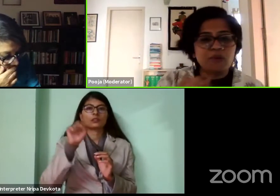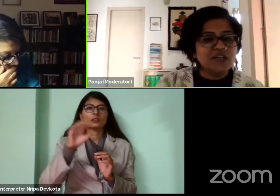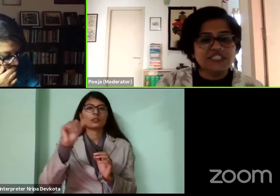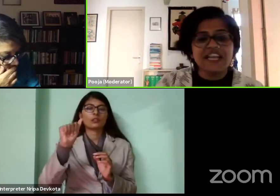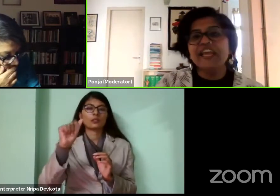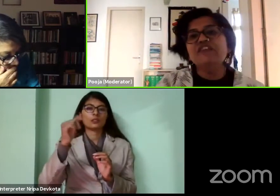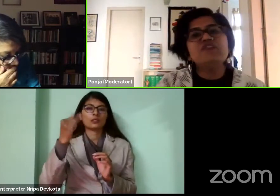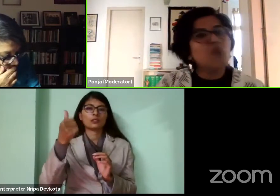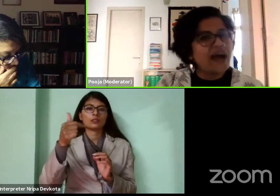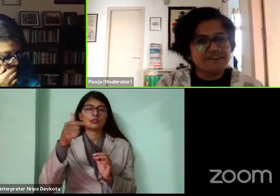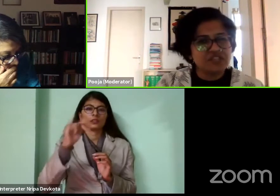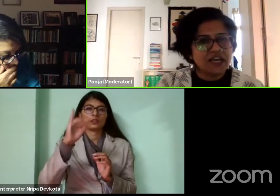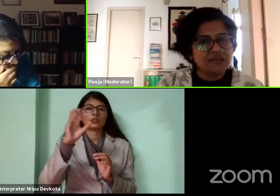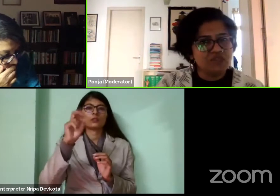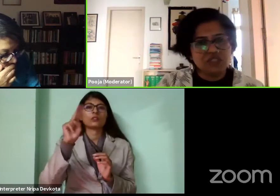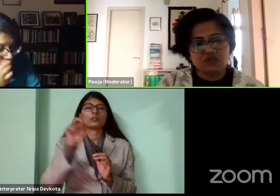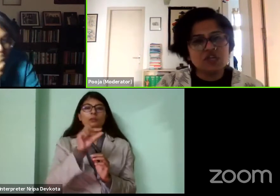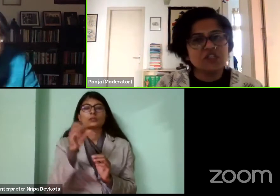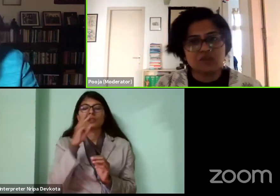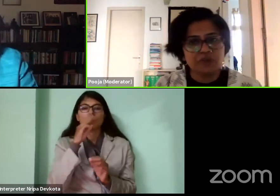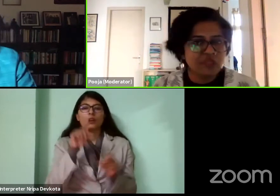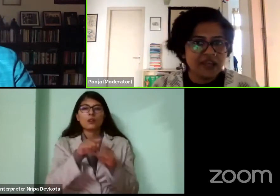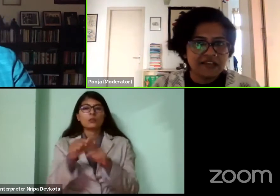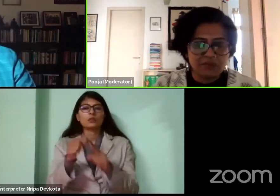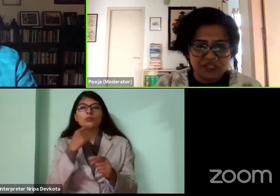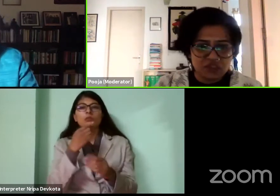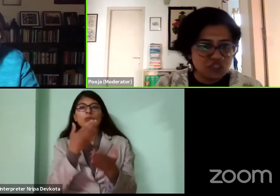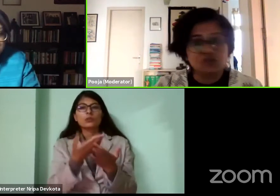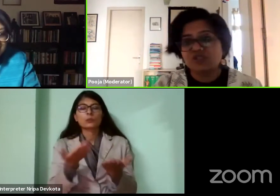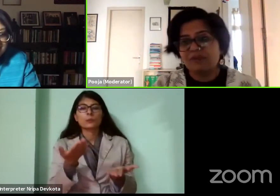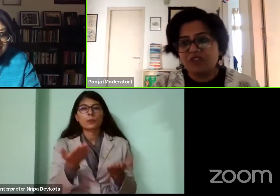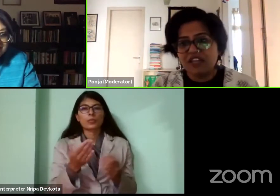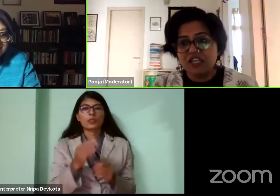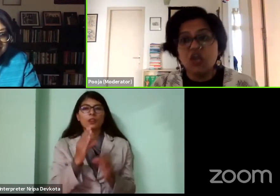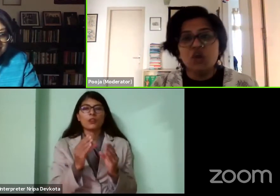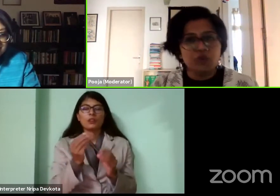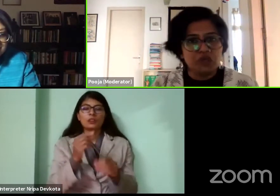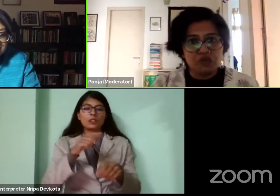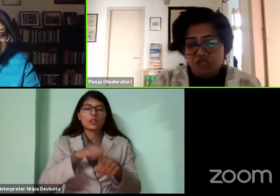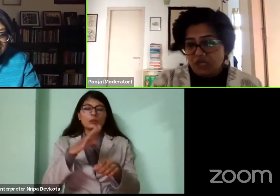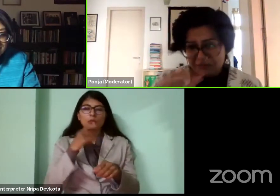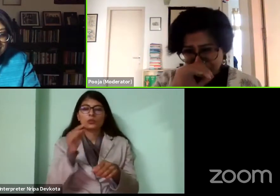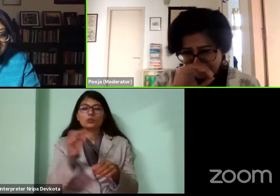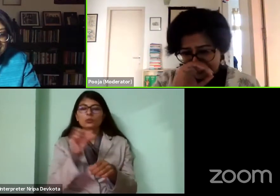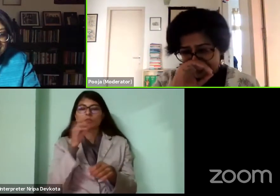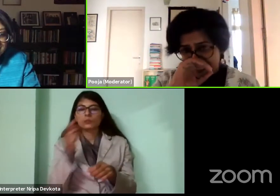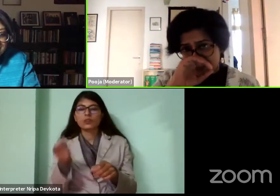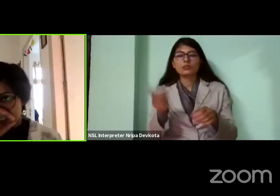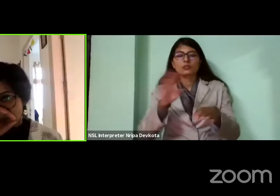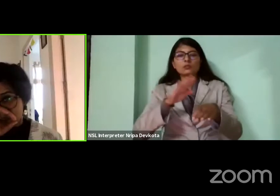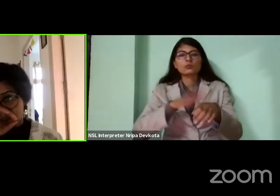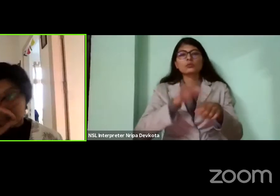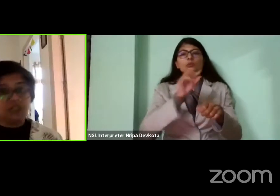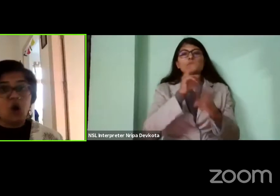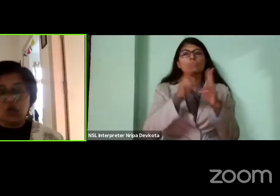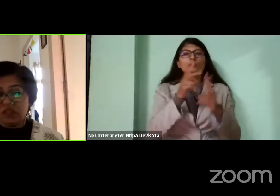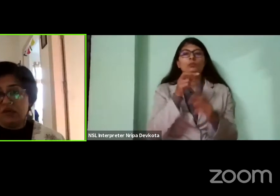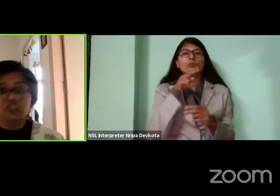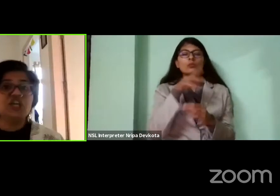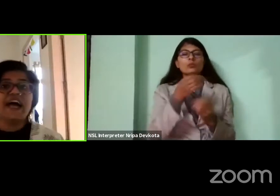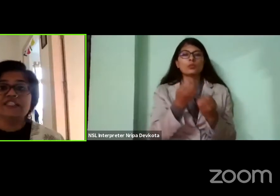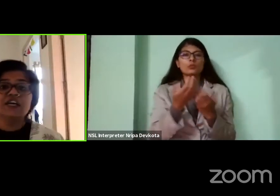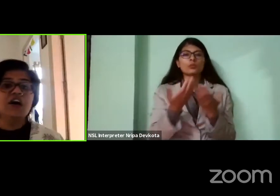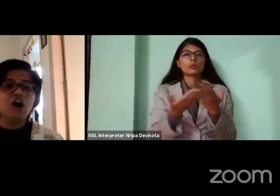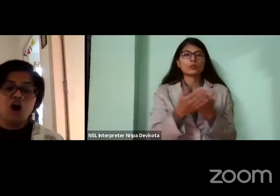on your point. If you have time just to touch upon that, but it's also something that we could send resources on